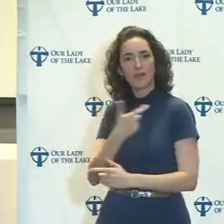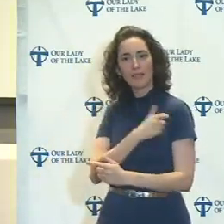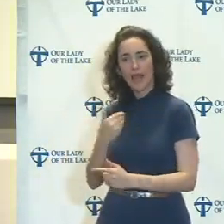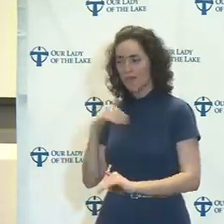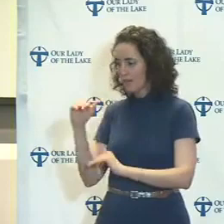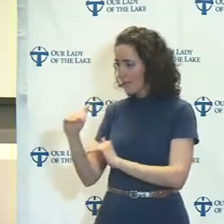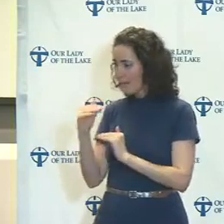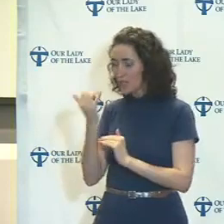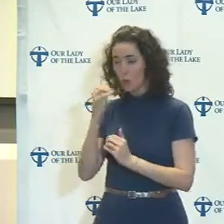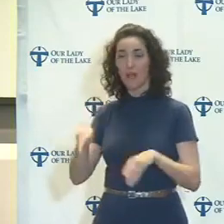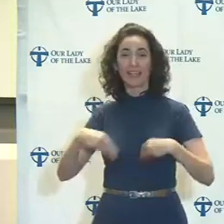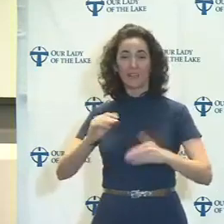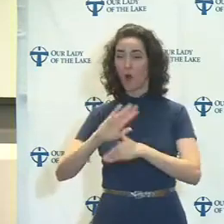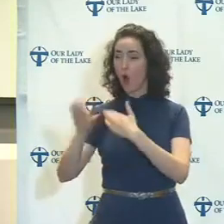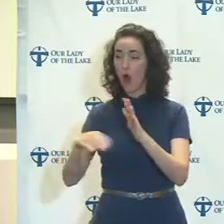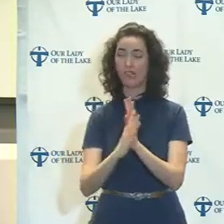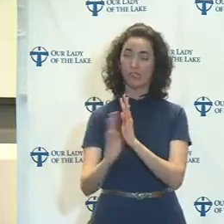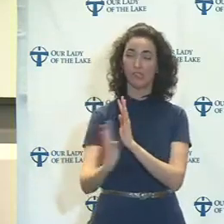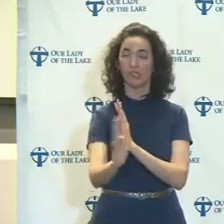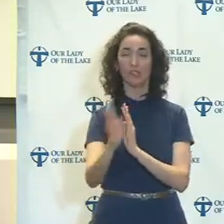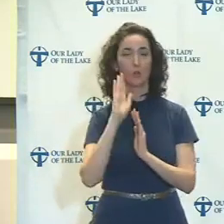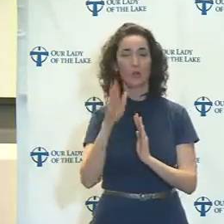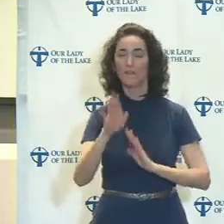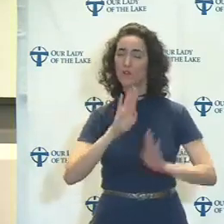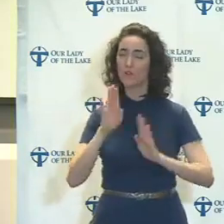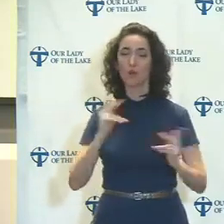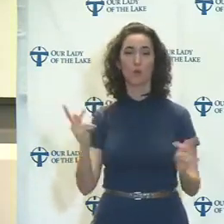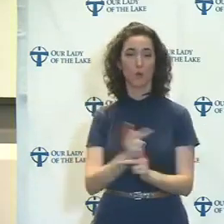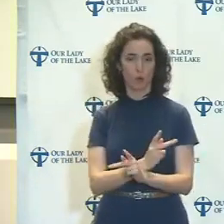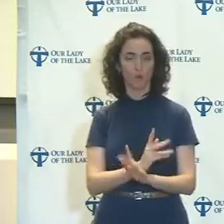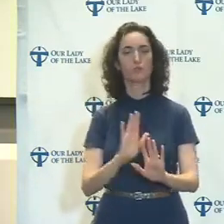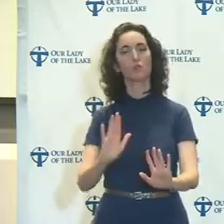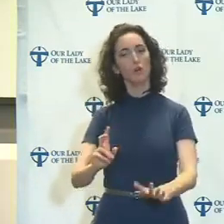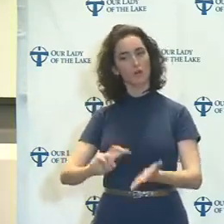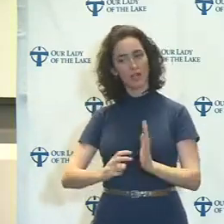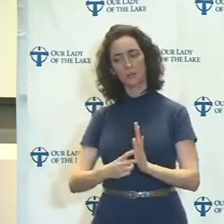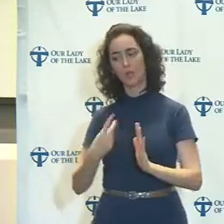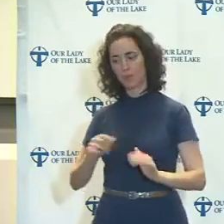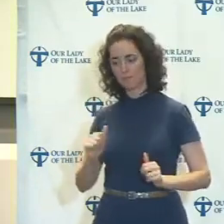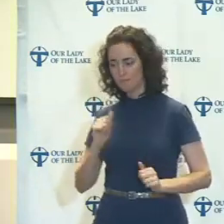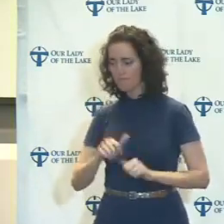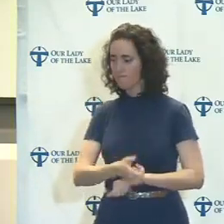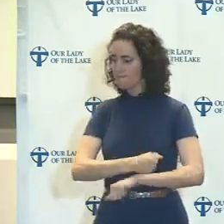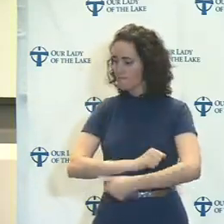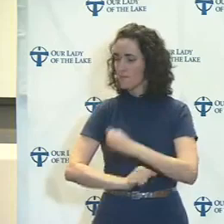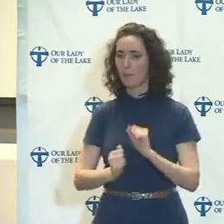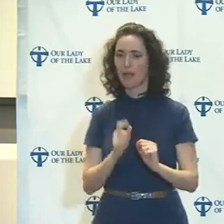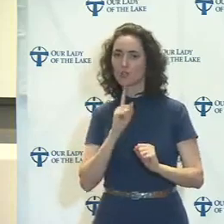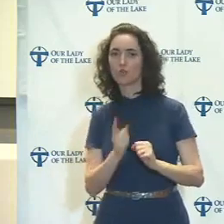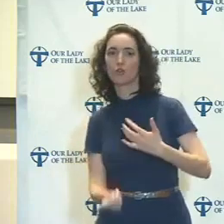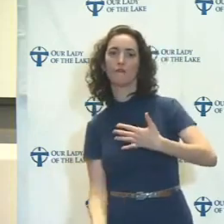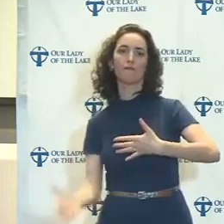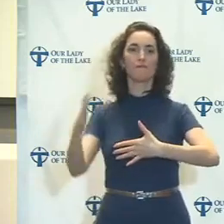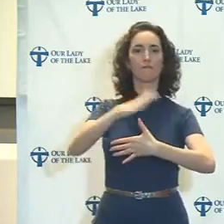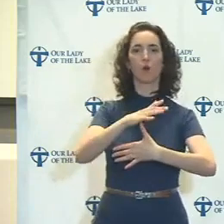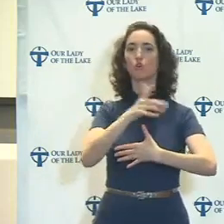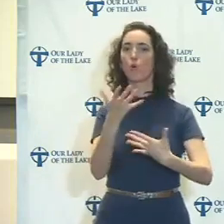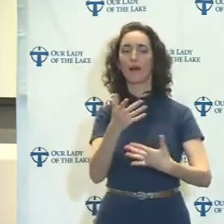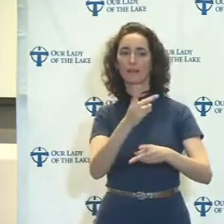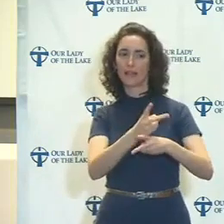can to make sure that we address first and foremost hospital